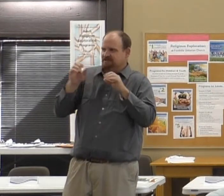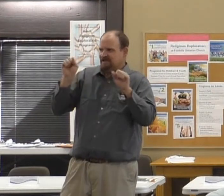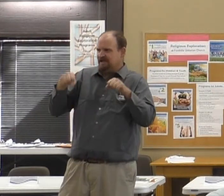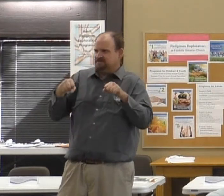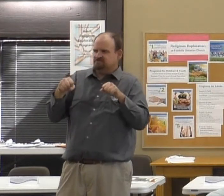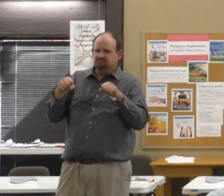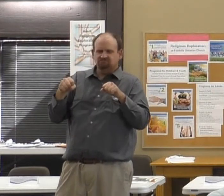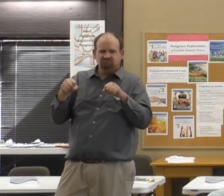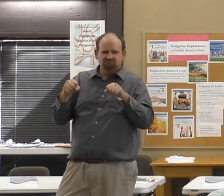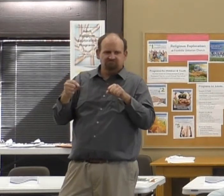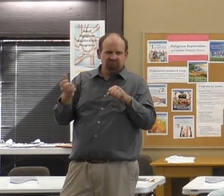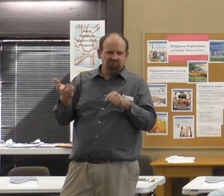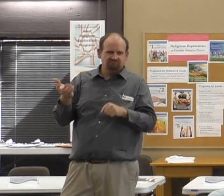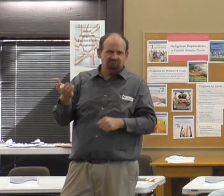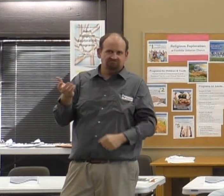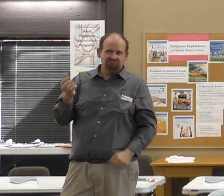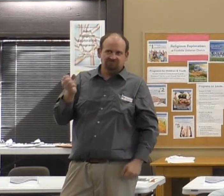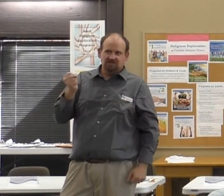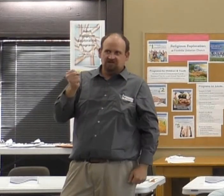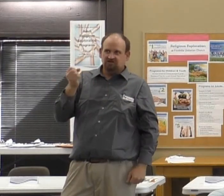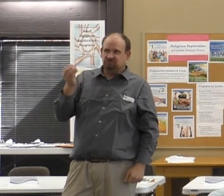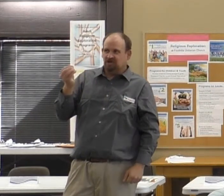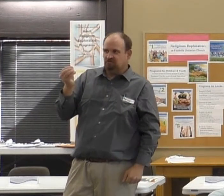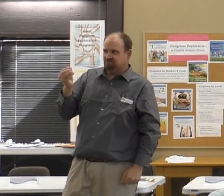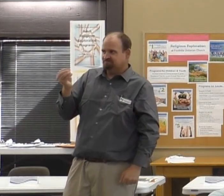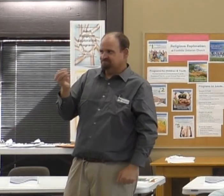However, we want to improve the communication